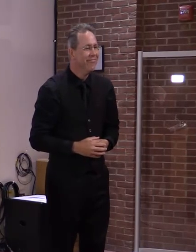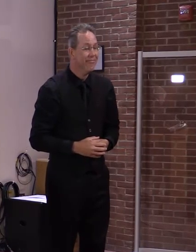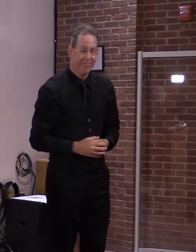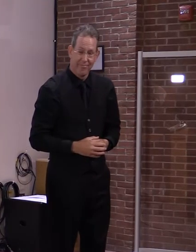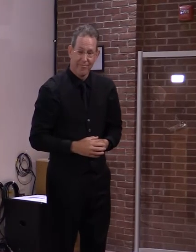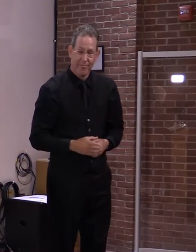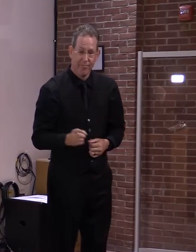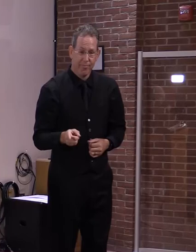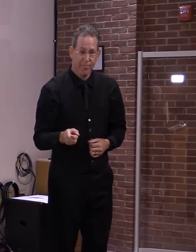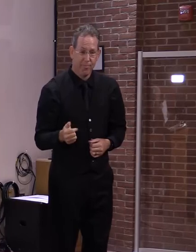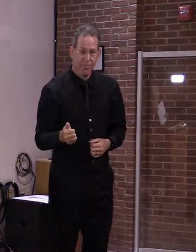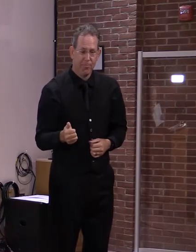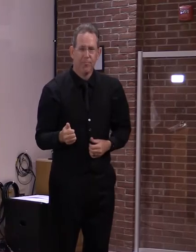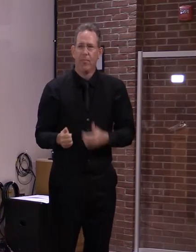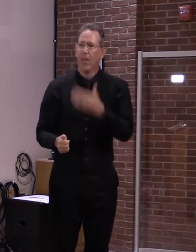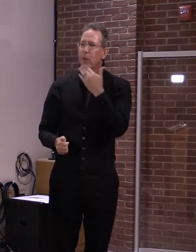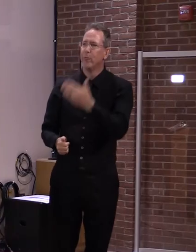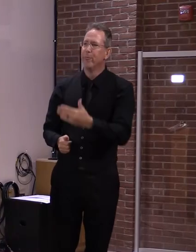Thank you.